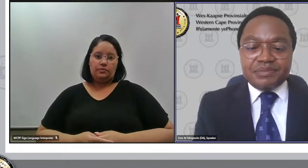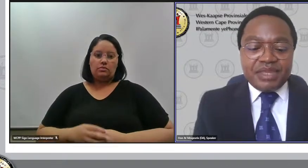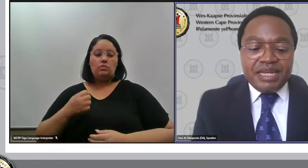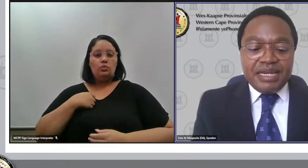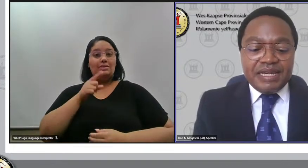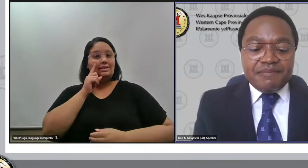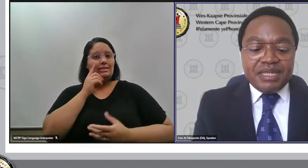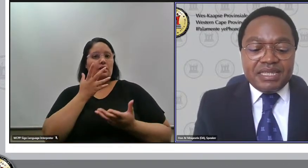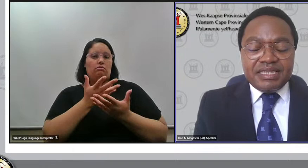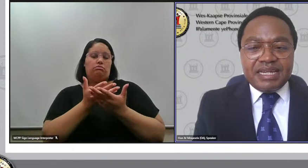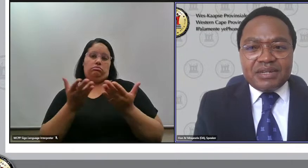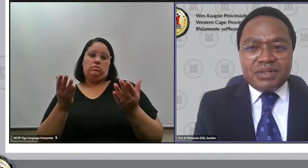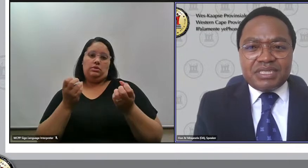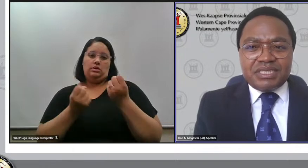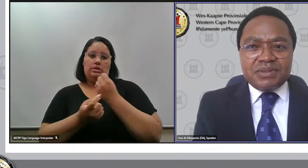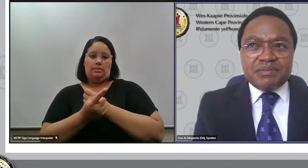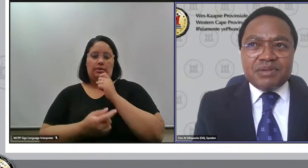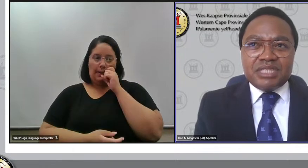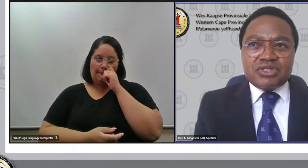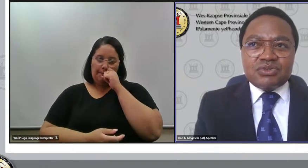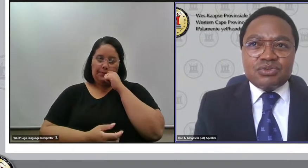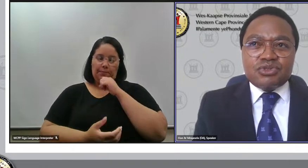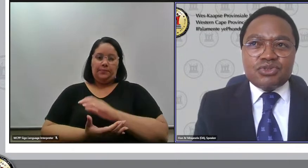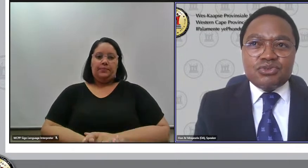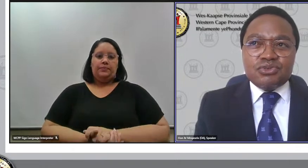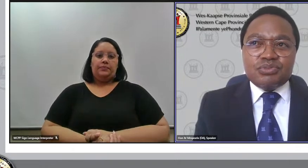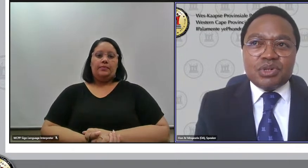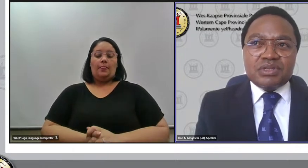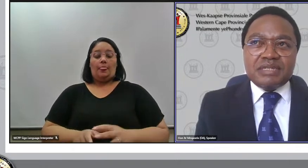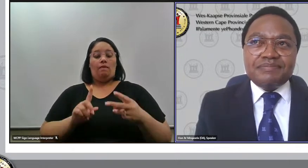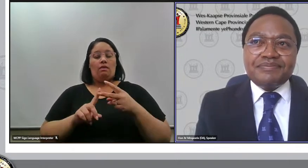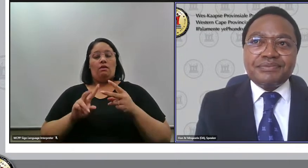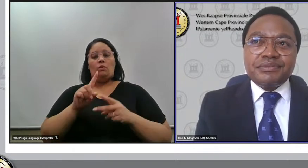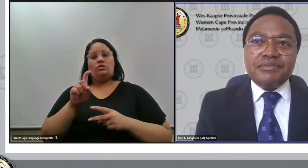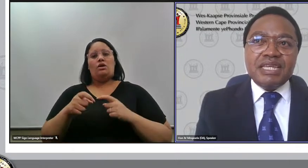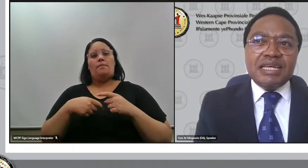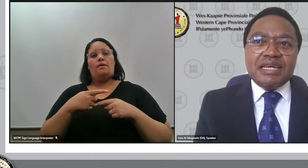that. And then the other question was about the school shoe